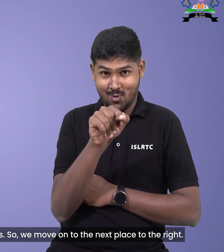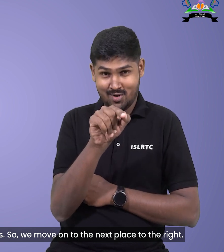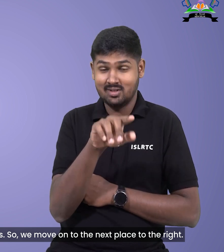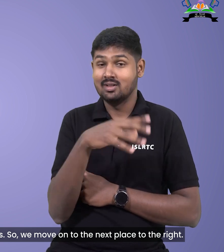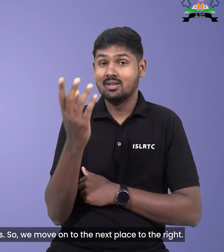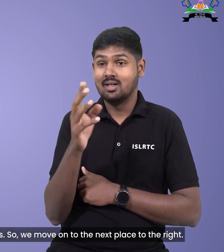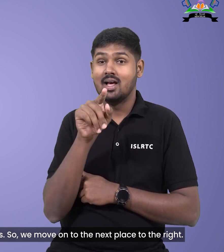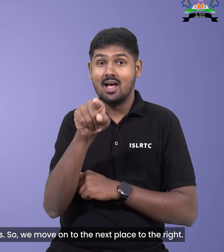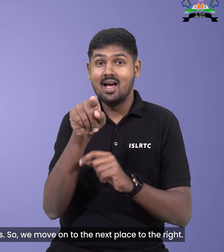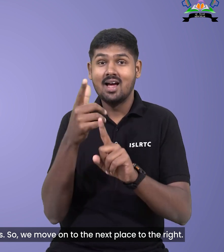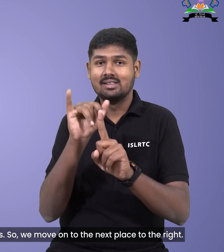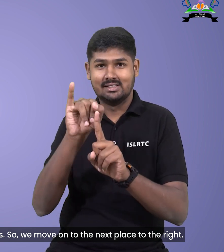right.